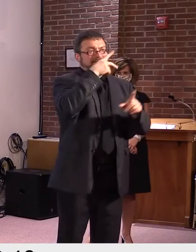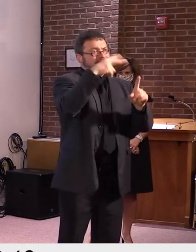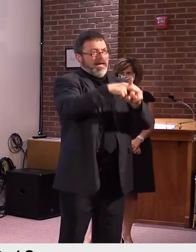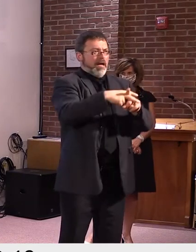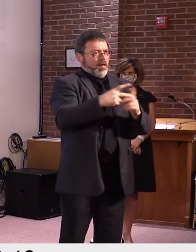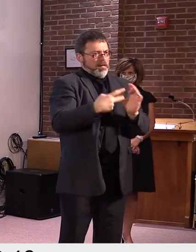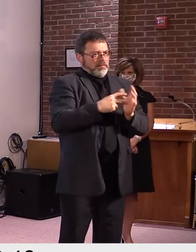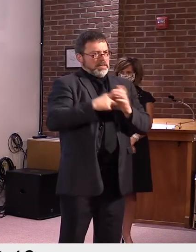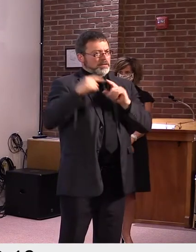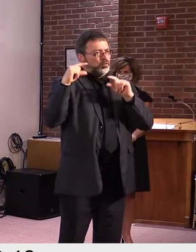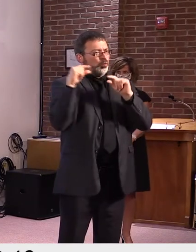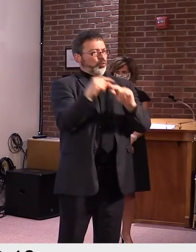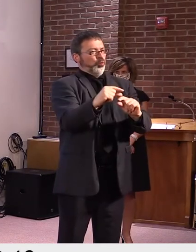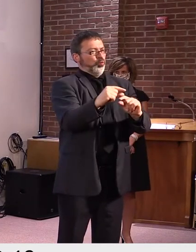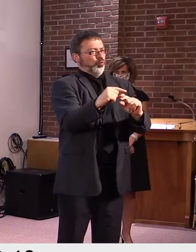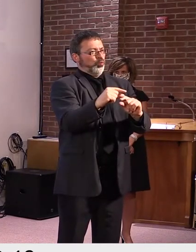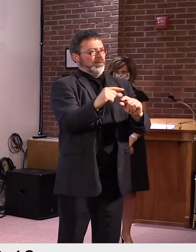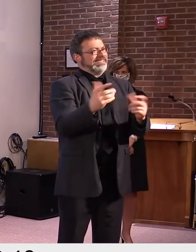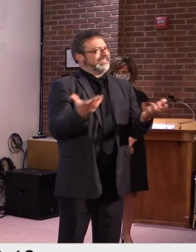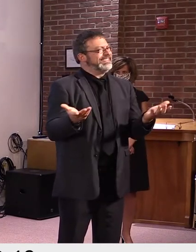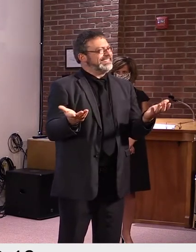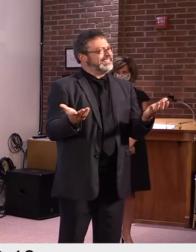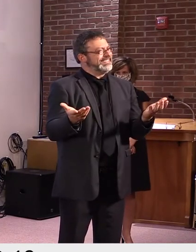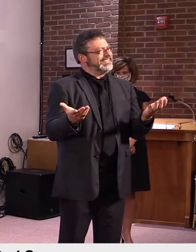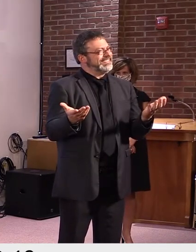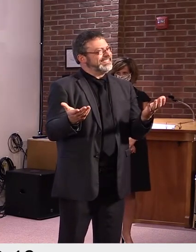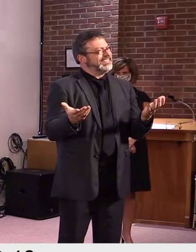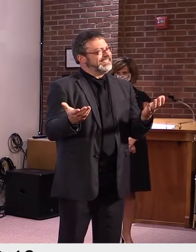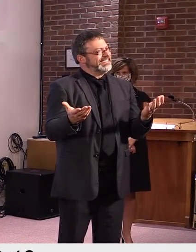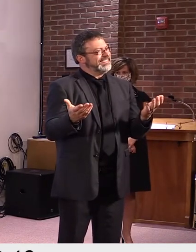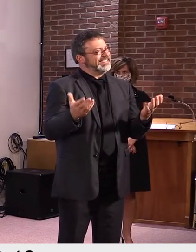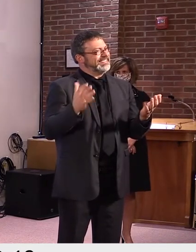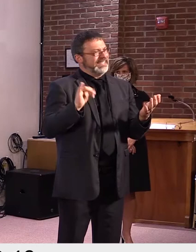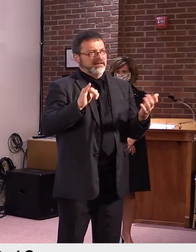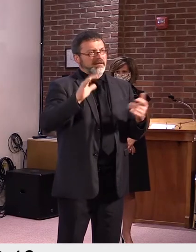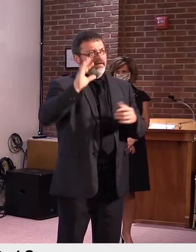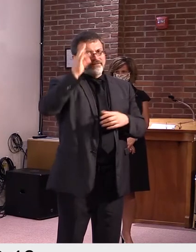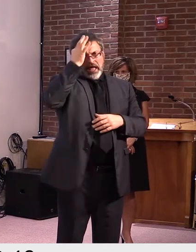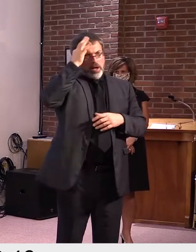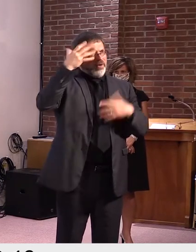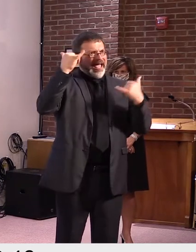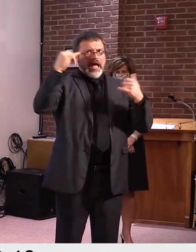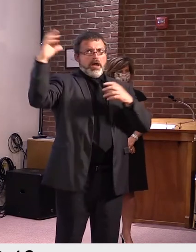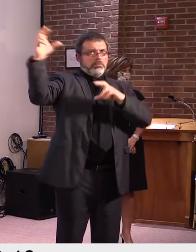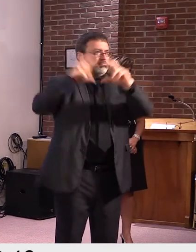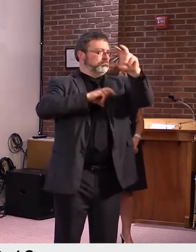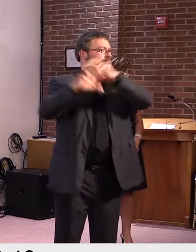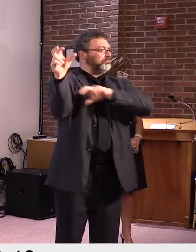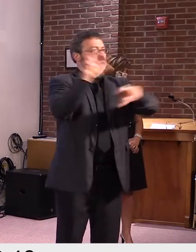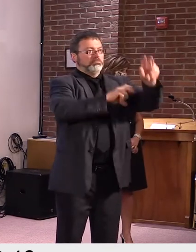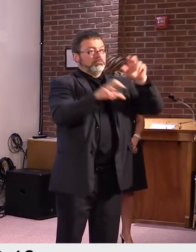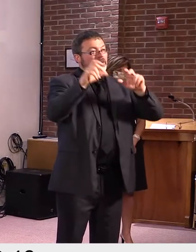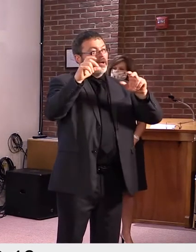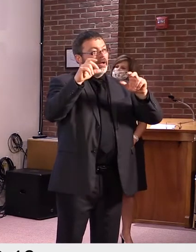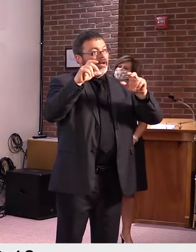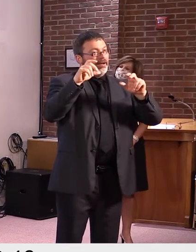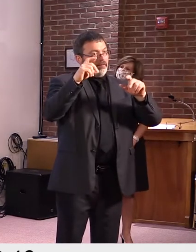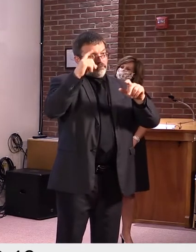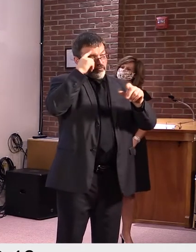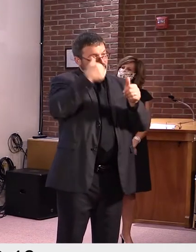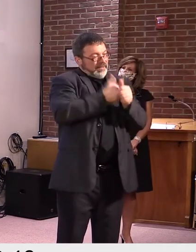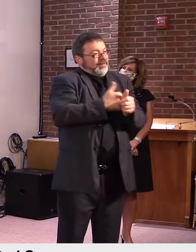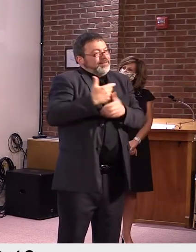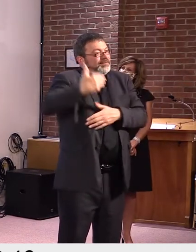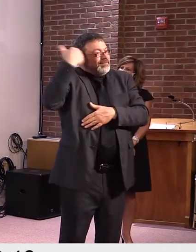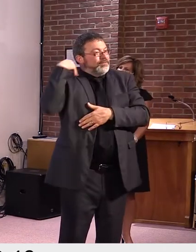us to have money coming in from the federal government. The CARES Act would be one of the best, and from my standpoint as the Commissioner of Libraries, I can give you